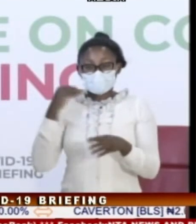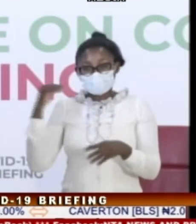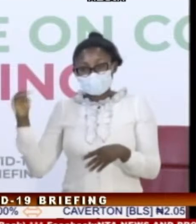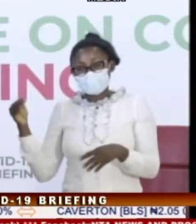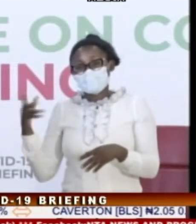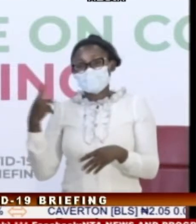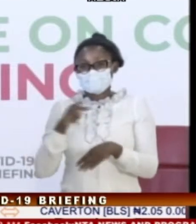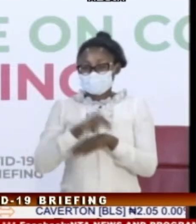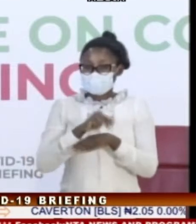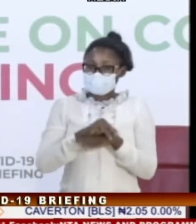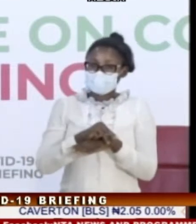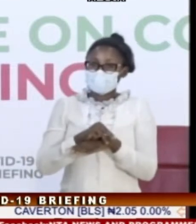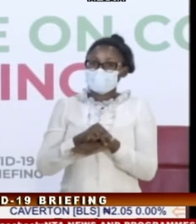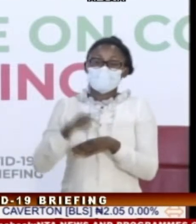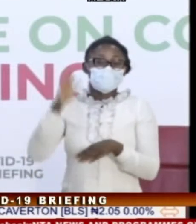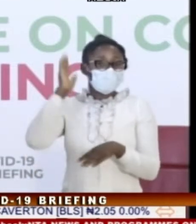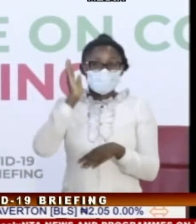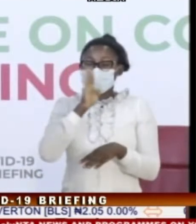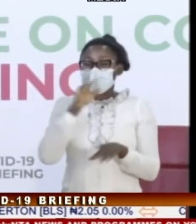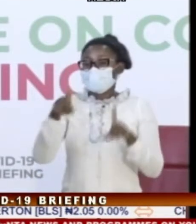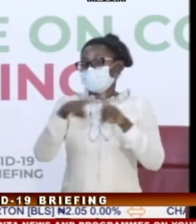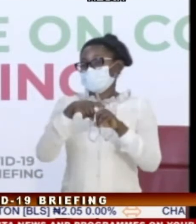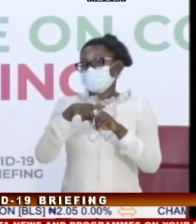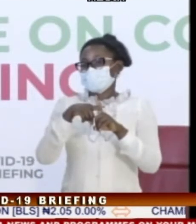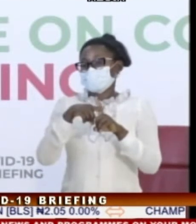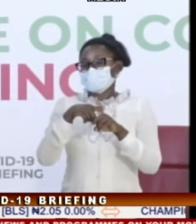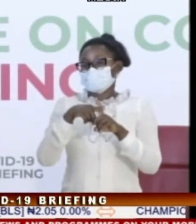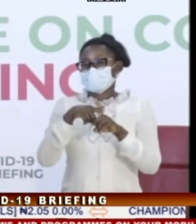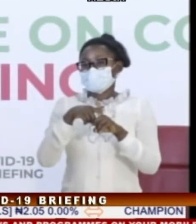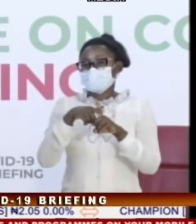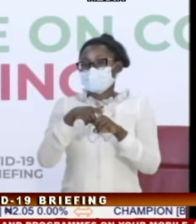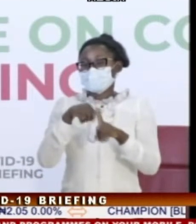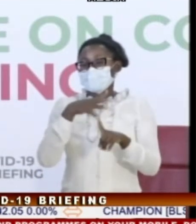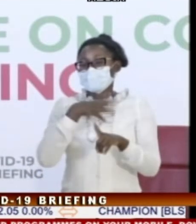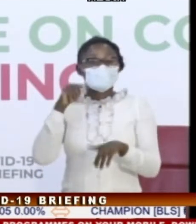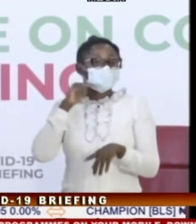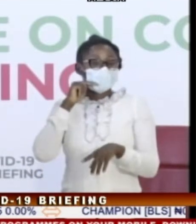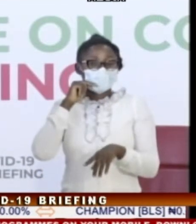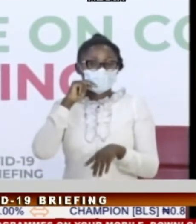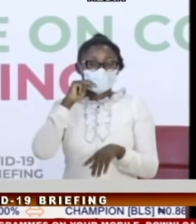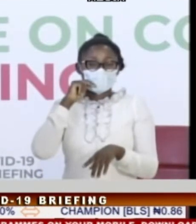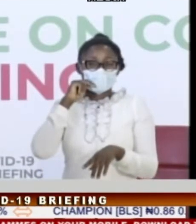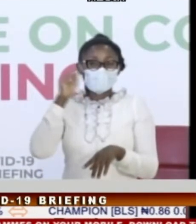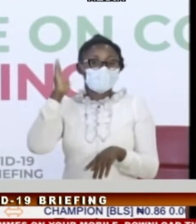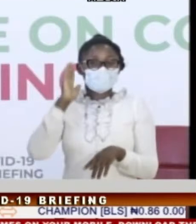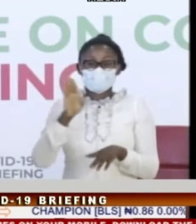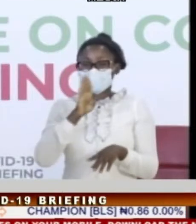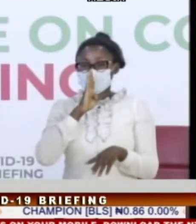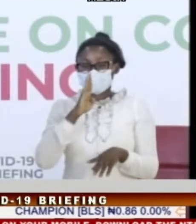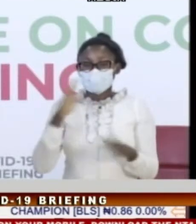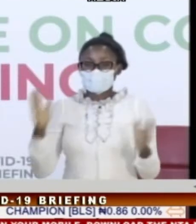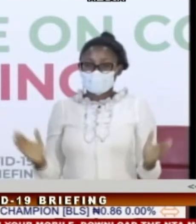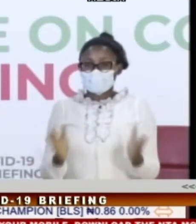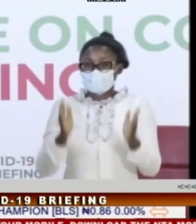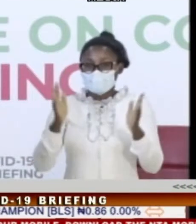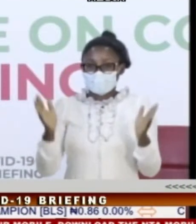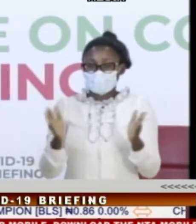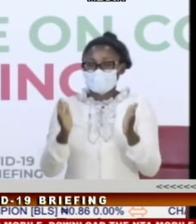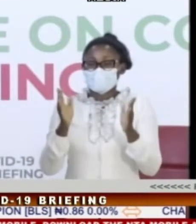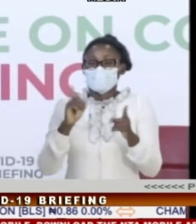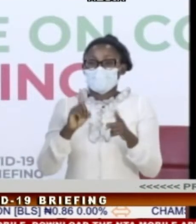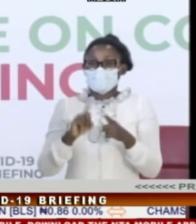messaging should be positive, and Nigerians should be encouraged